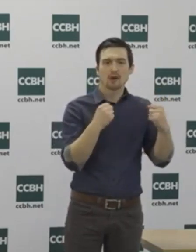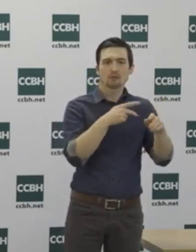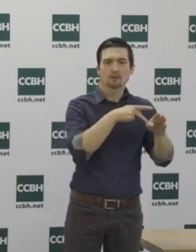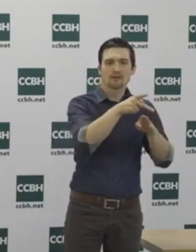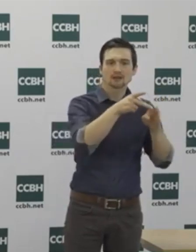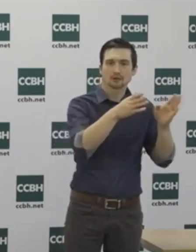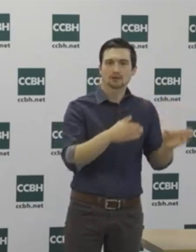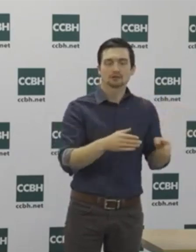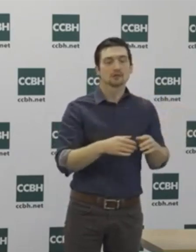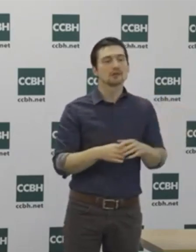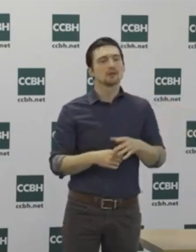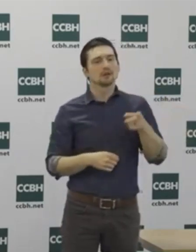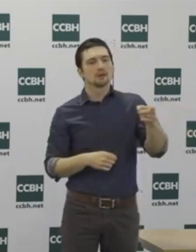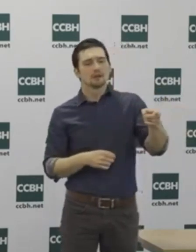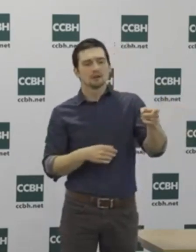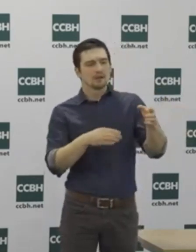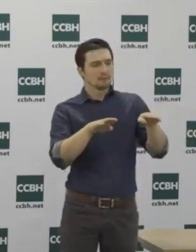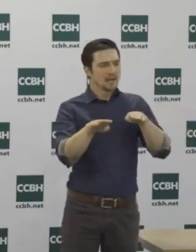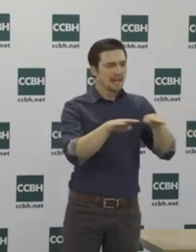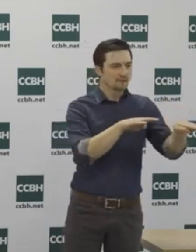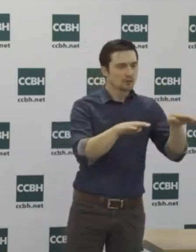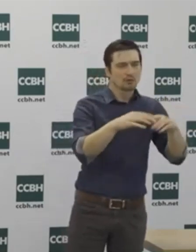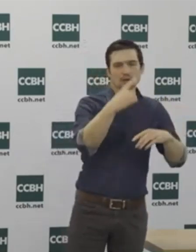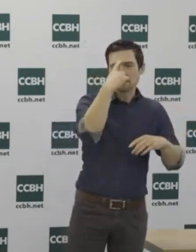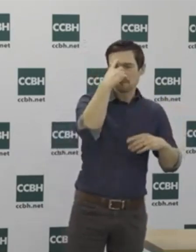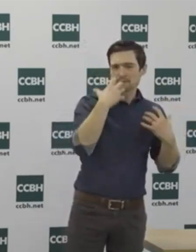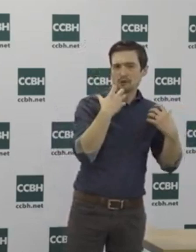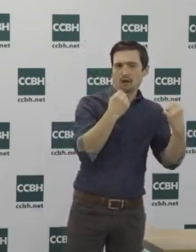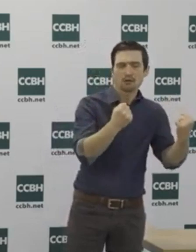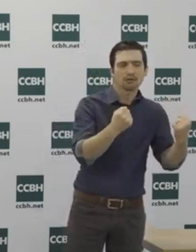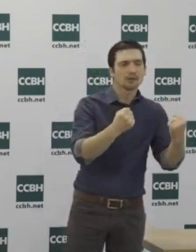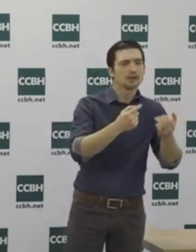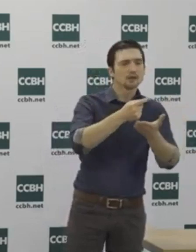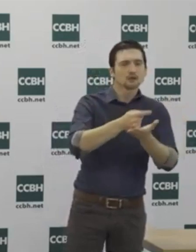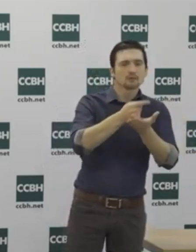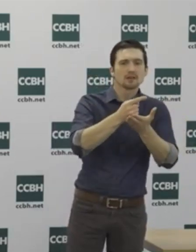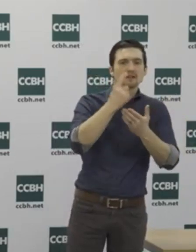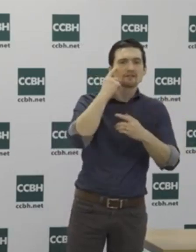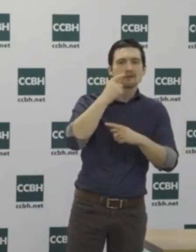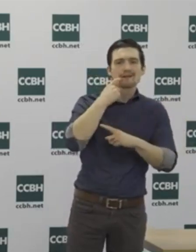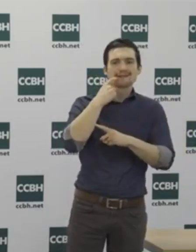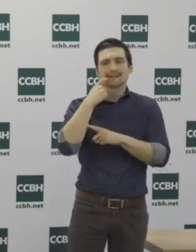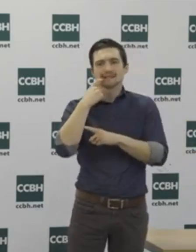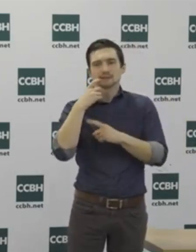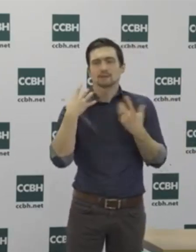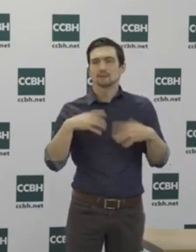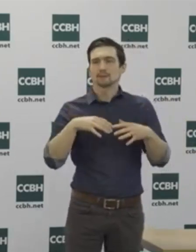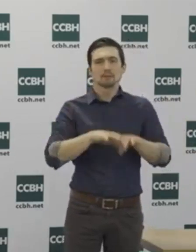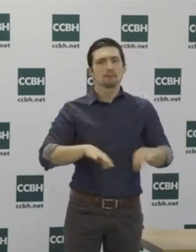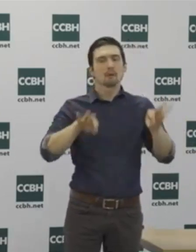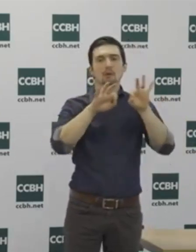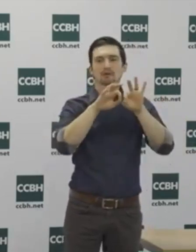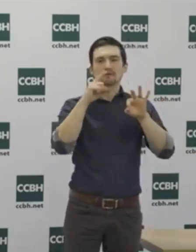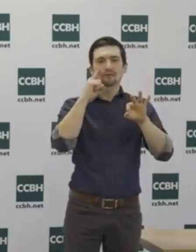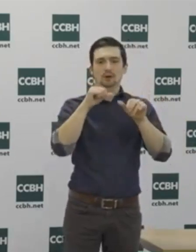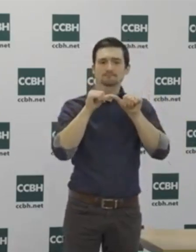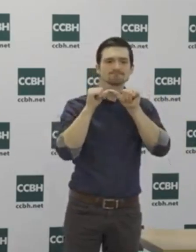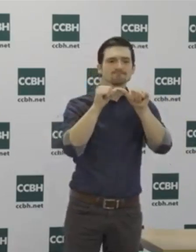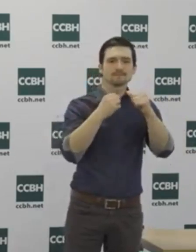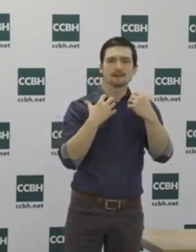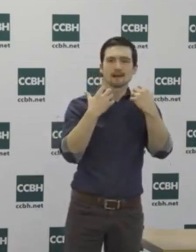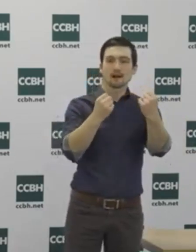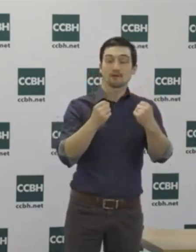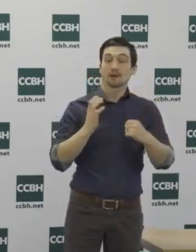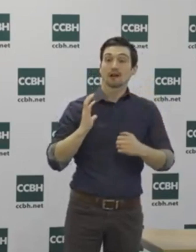way because behavioral and mental health and treatment for addiction are critical parts of health. And so in our community,